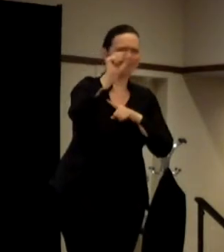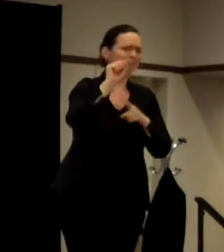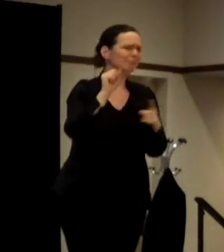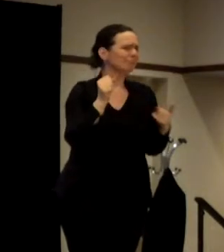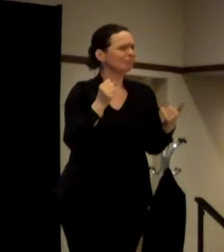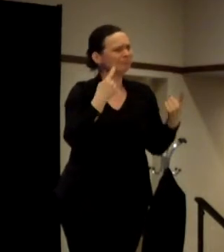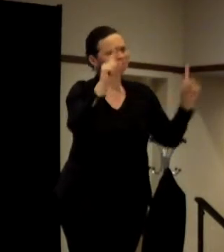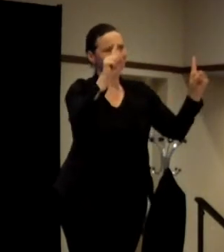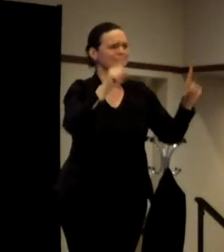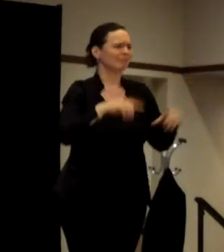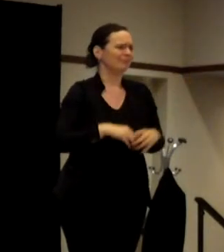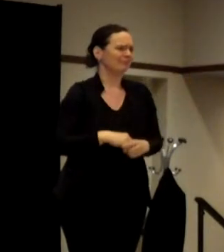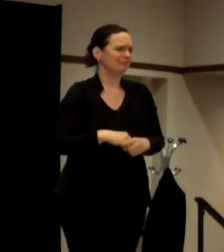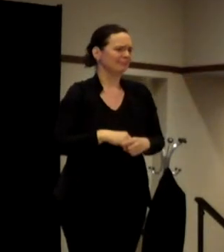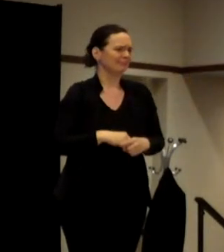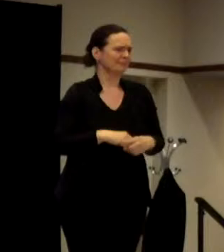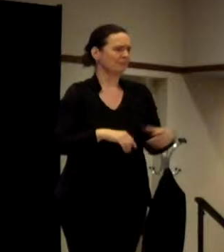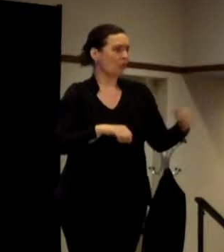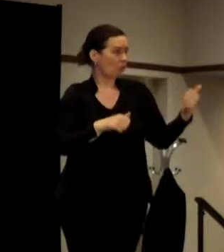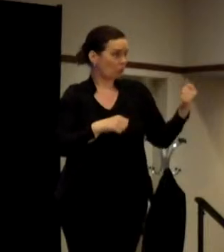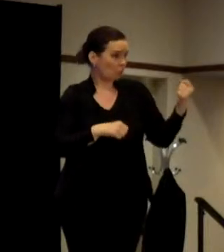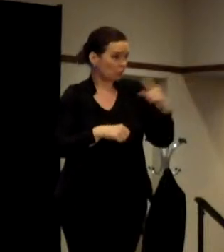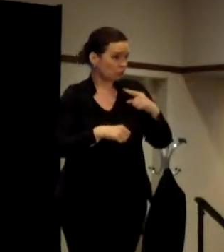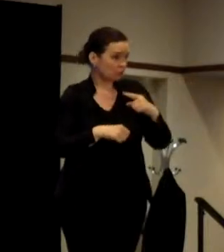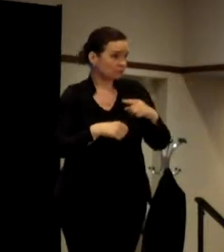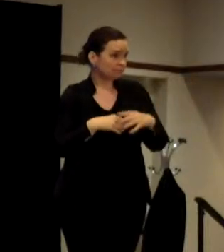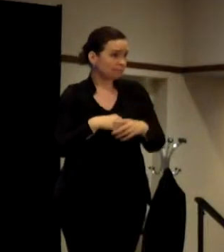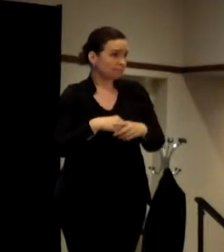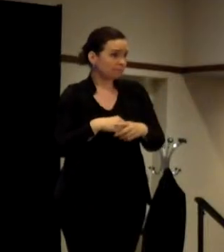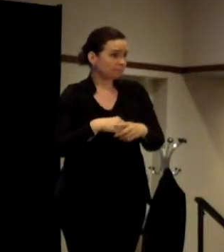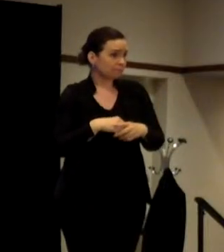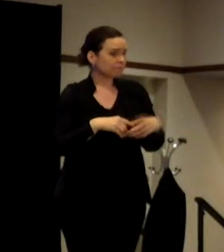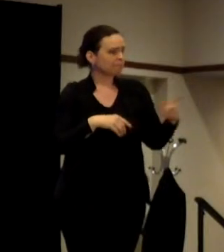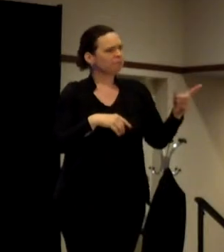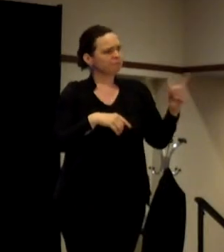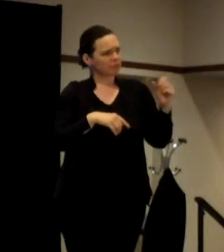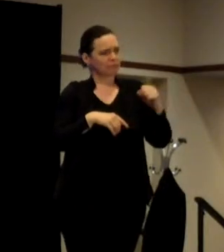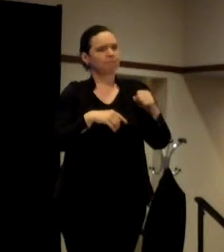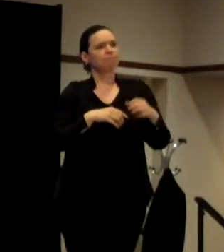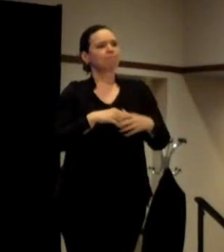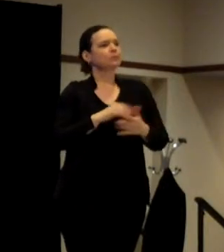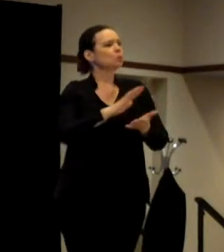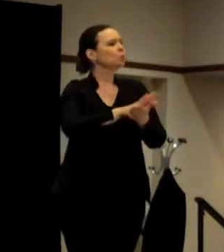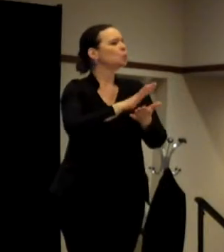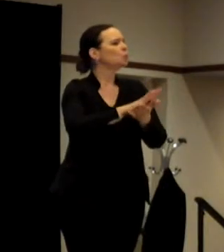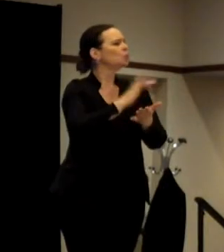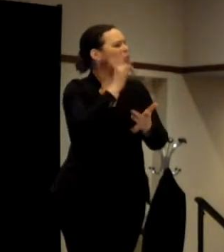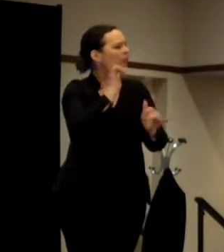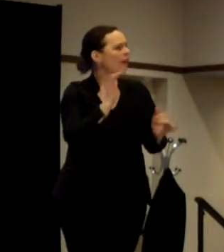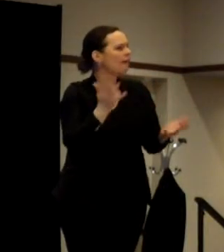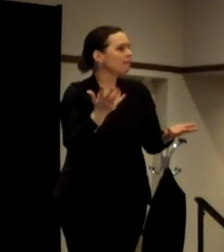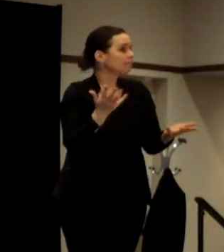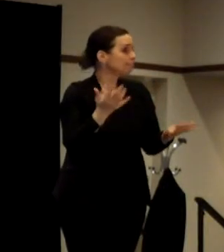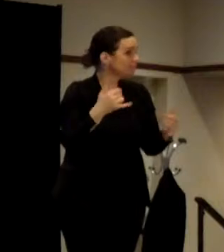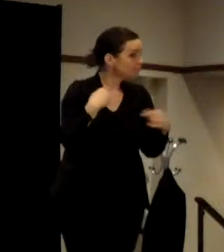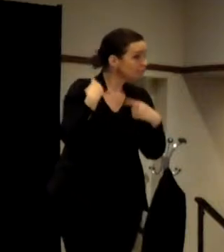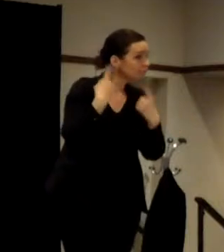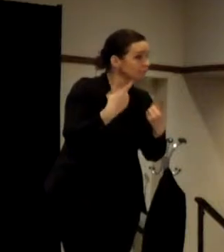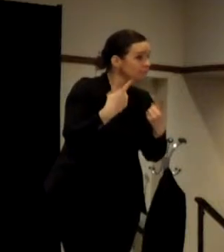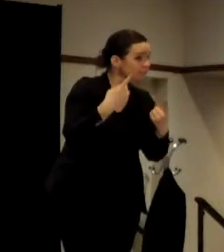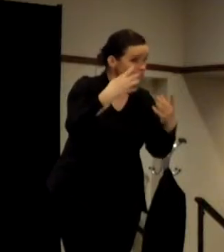Other questions? Just on schools, does it look like, as you're talking to them, are we headed